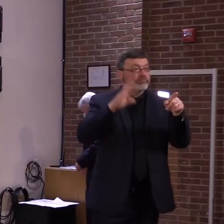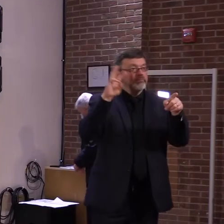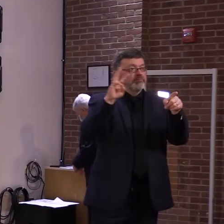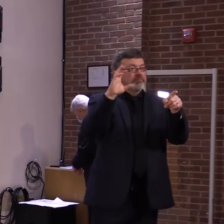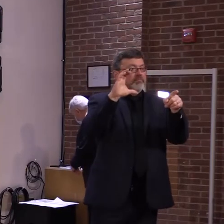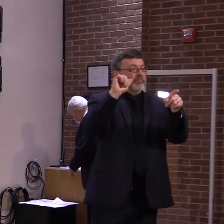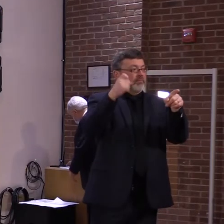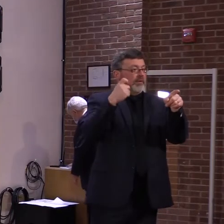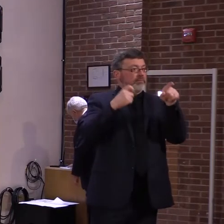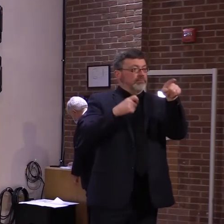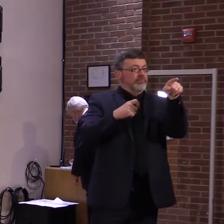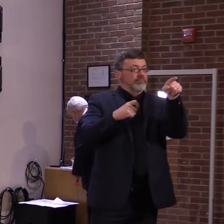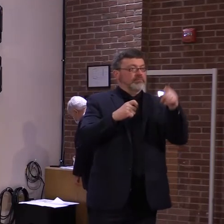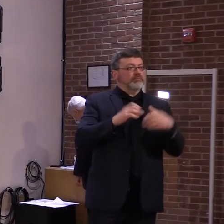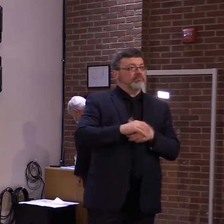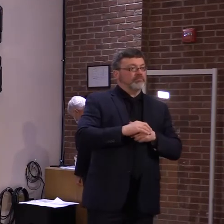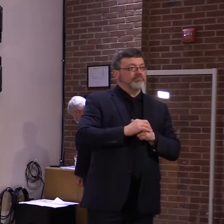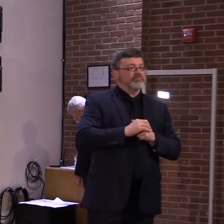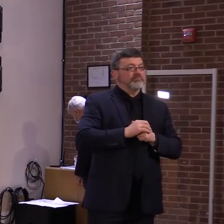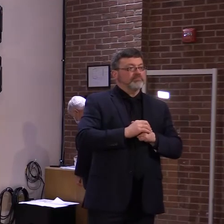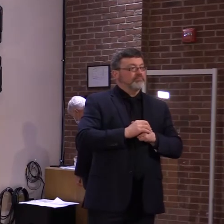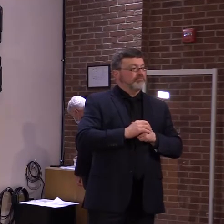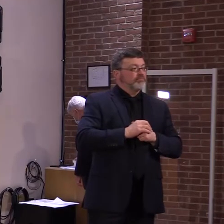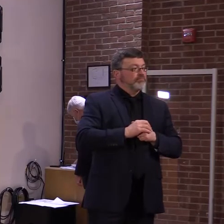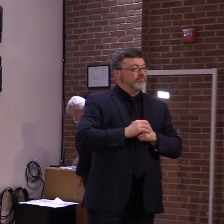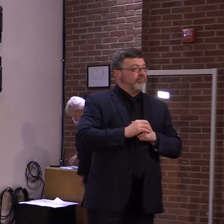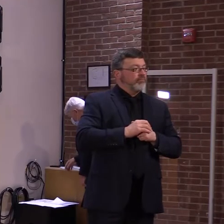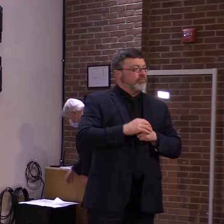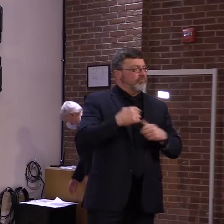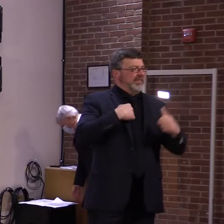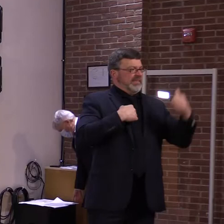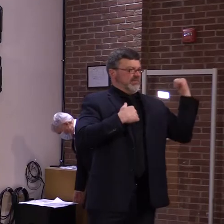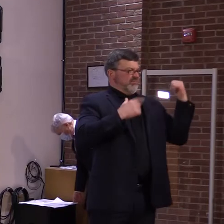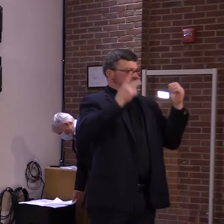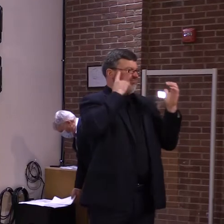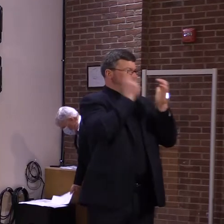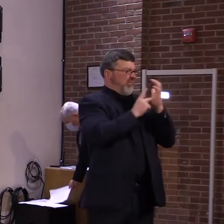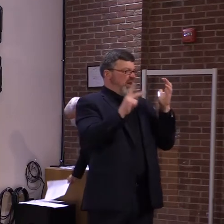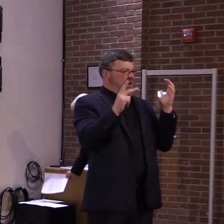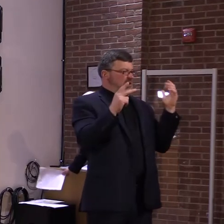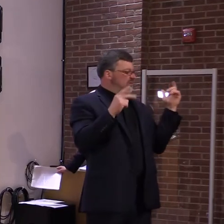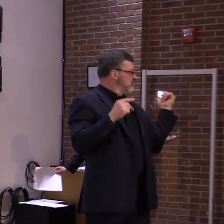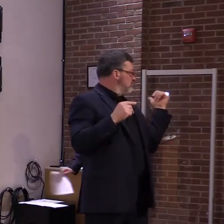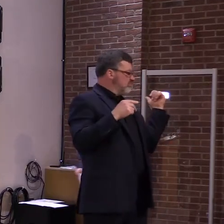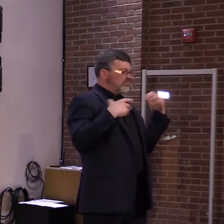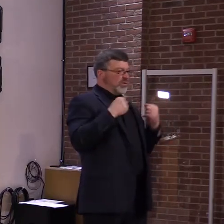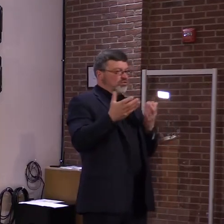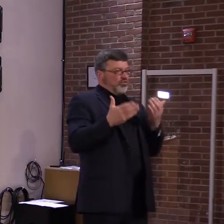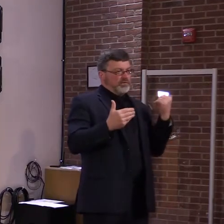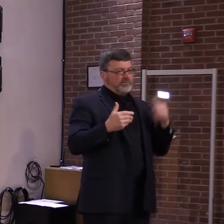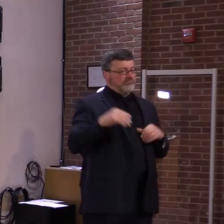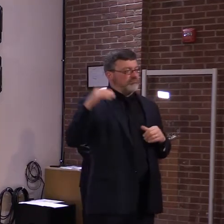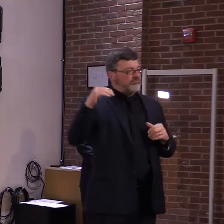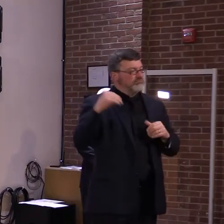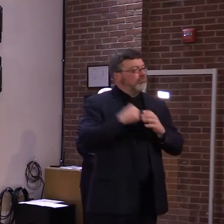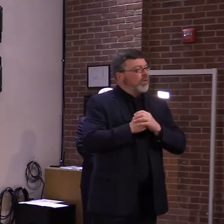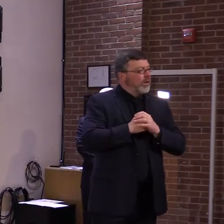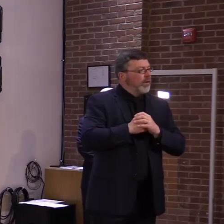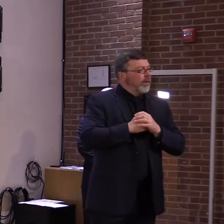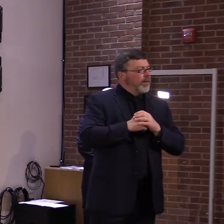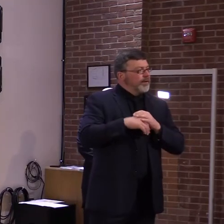Thanks, Governor. So I think probably a question for Secretary Smith. So we've hosted a number of vaccination clinics